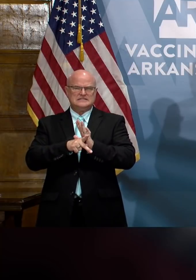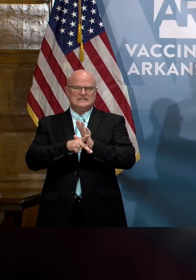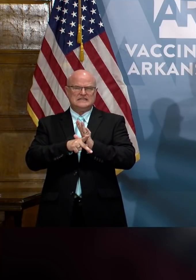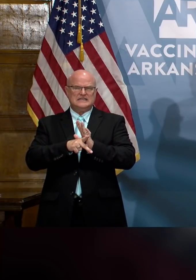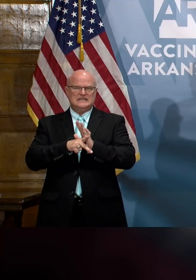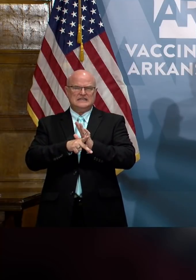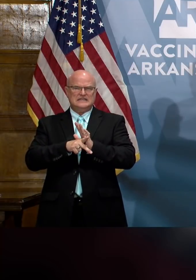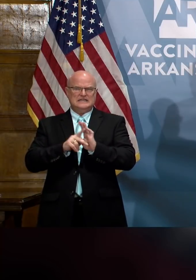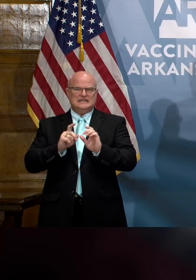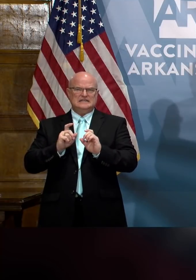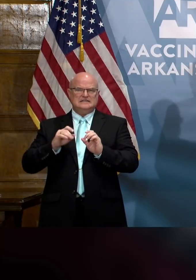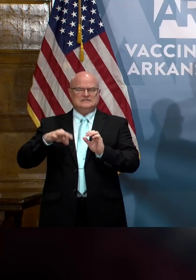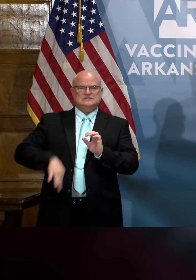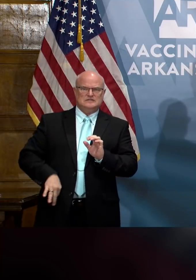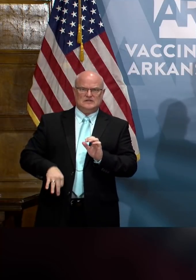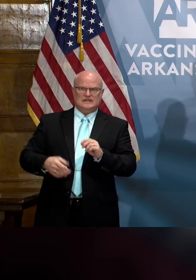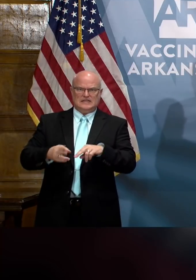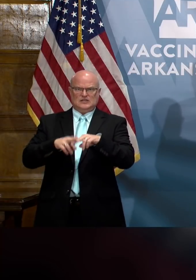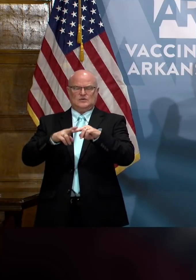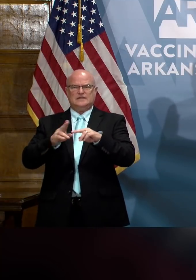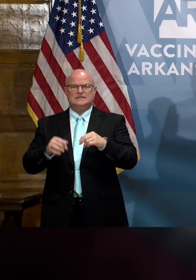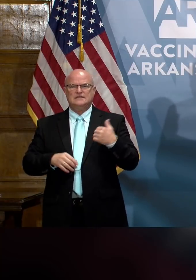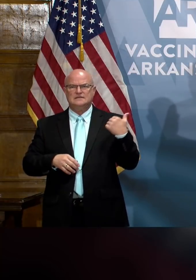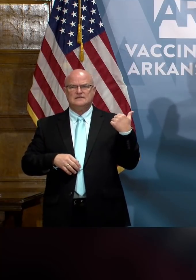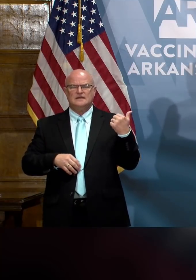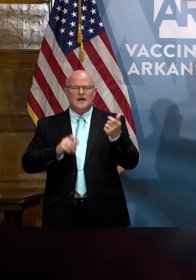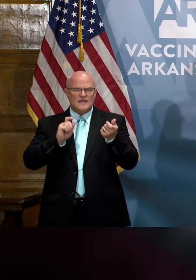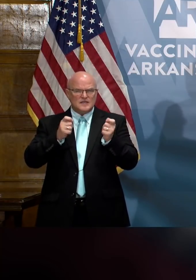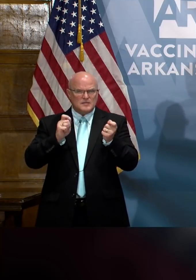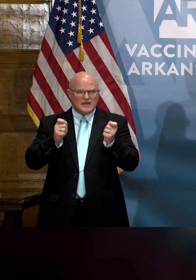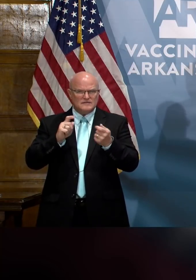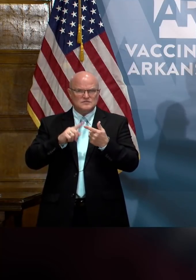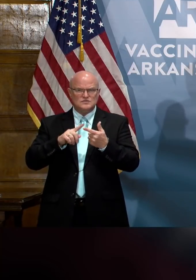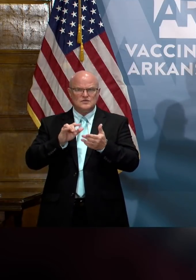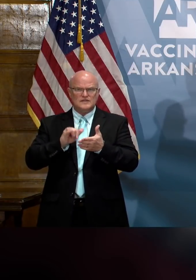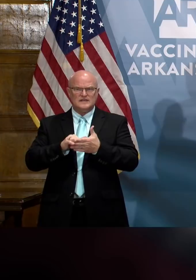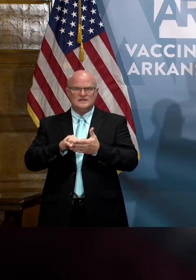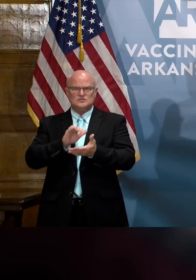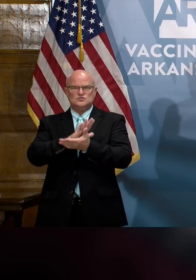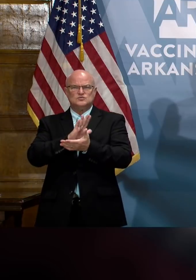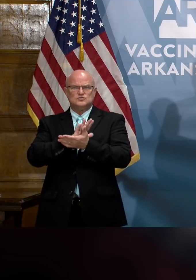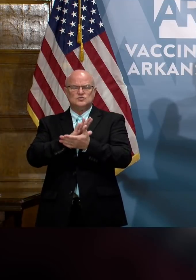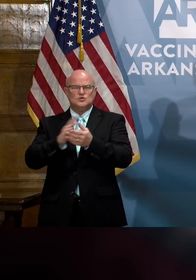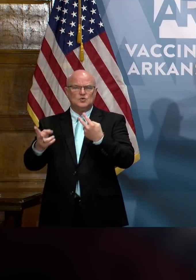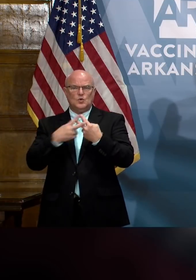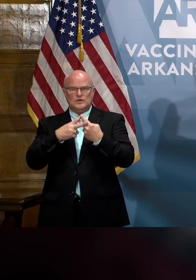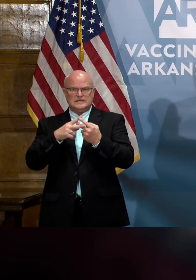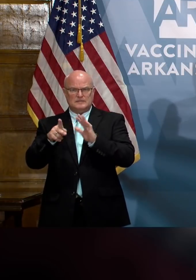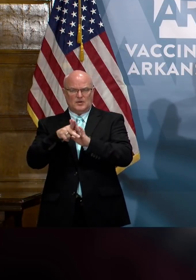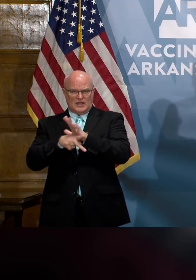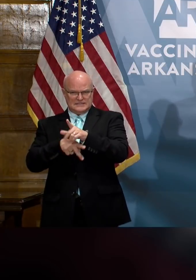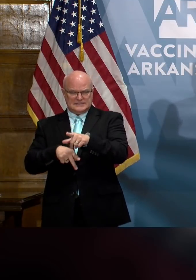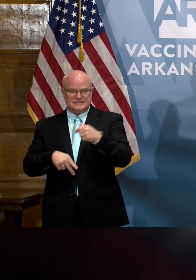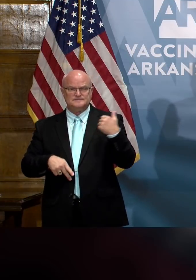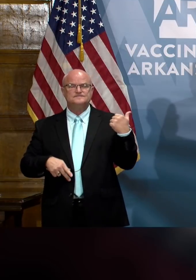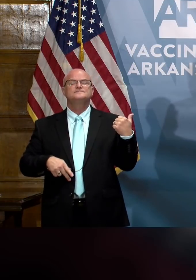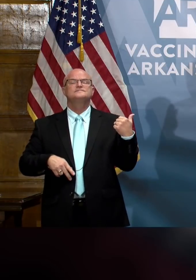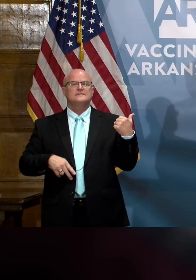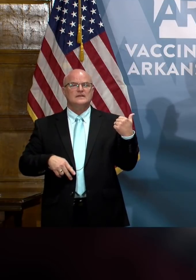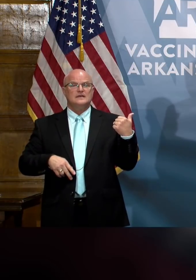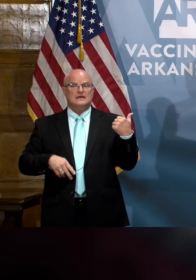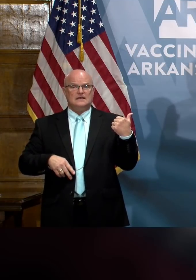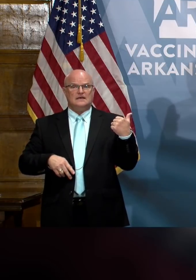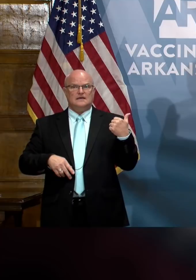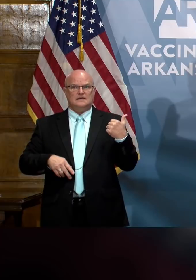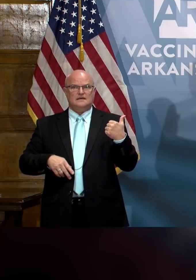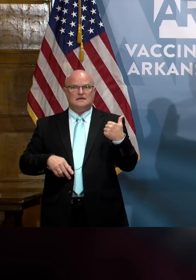contributing to the increase in cases? The modifications to the School quarantine policies? The